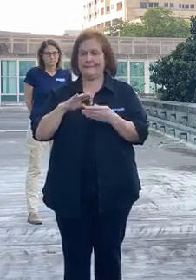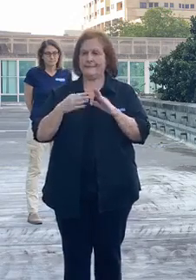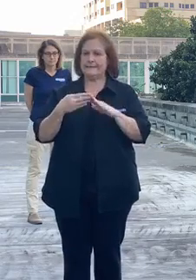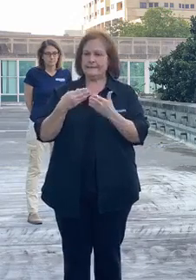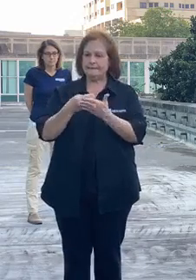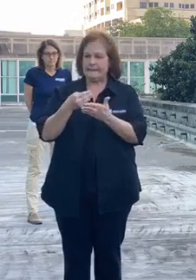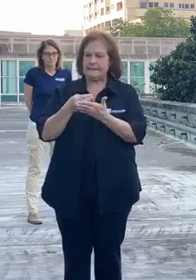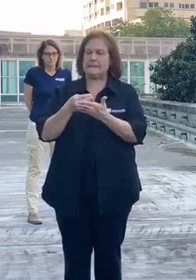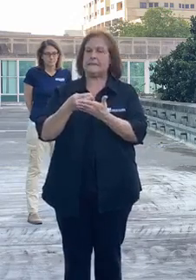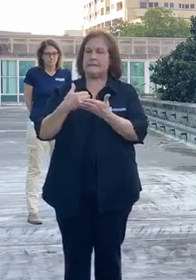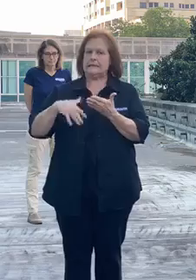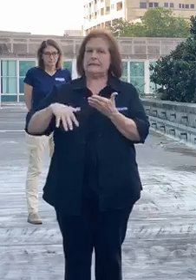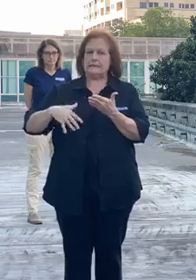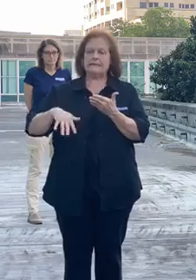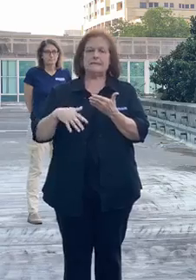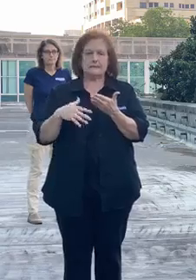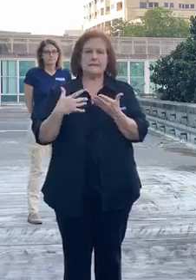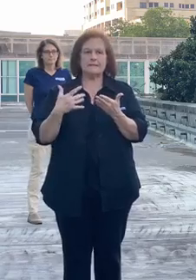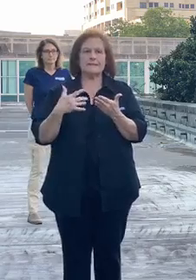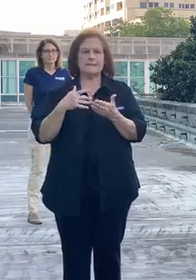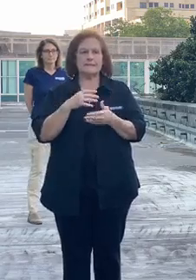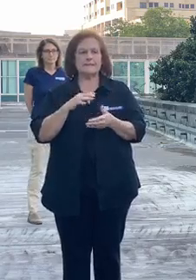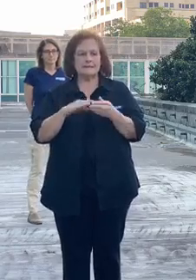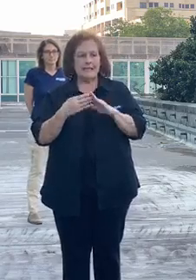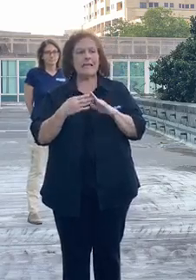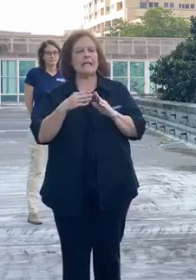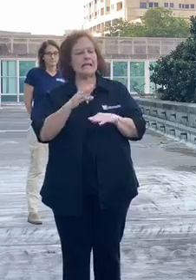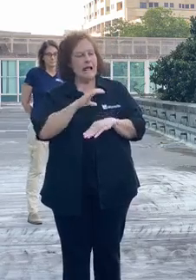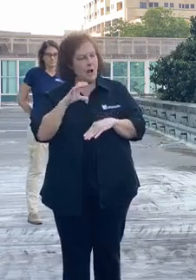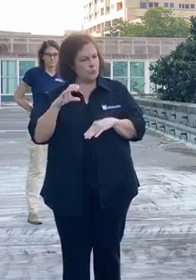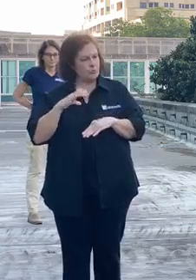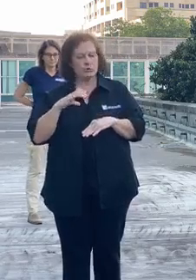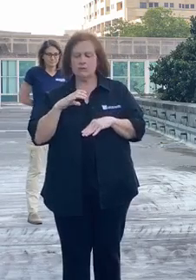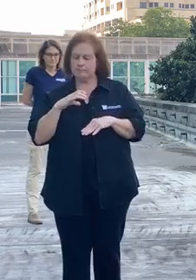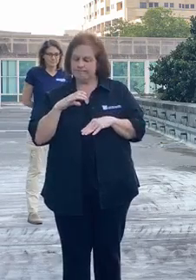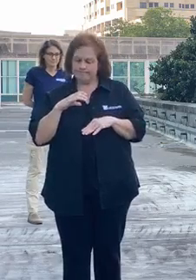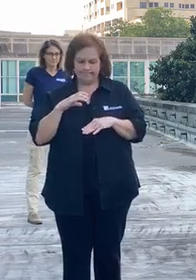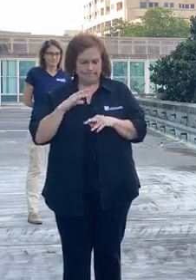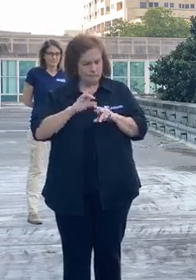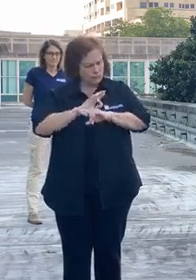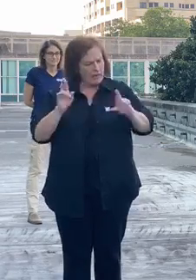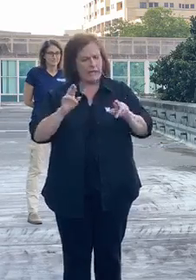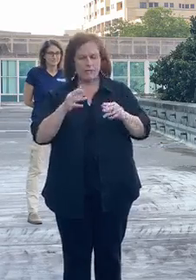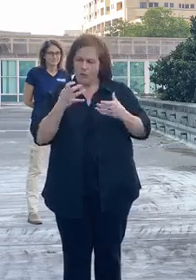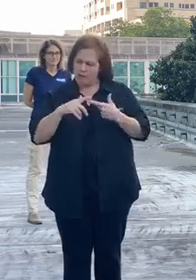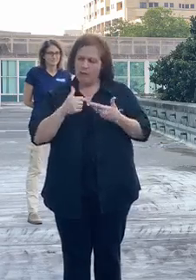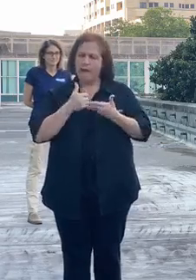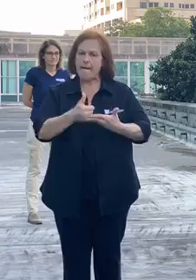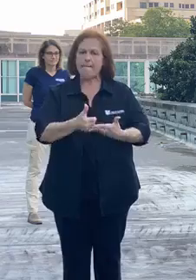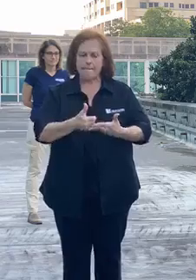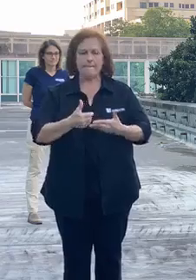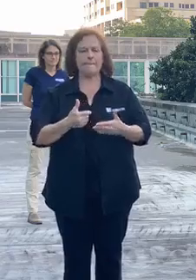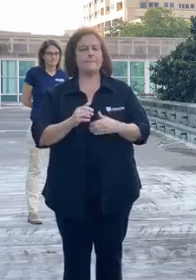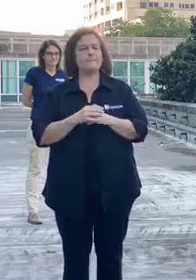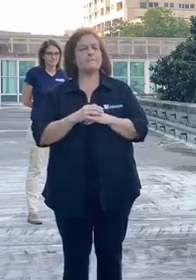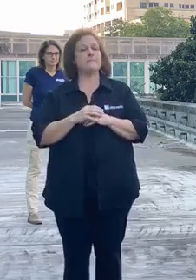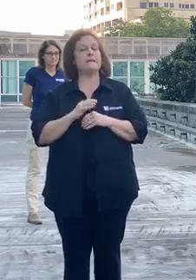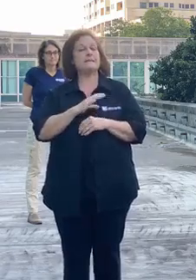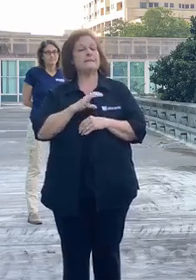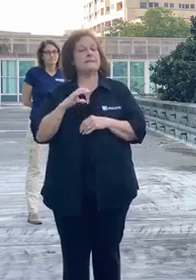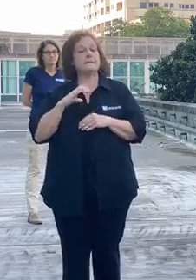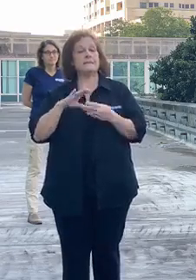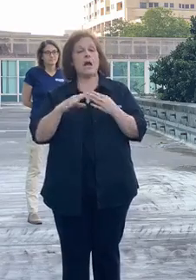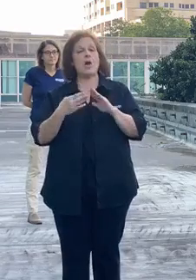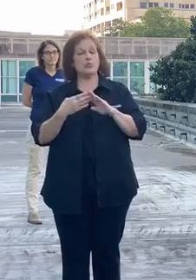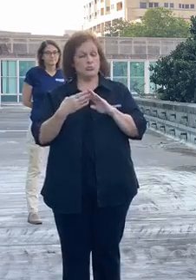overall recovery, we are all in this together. The City Council stands firmly ready to assist you. That's right. The City Council